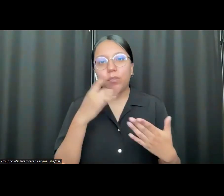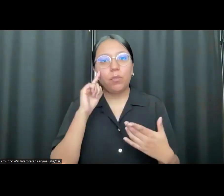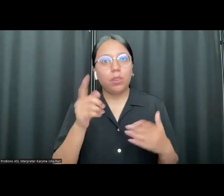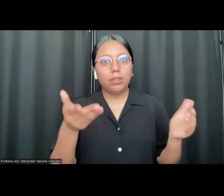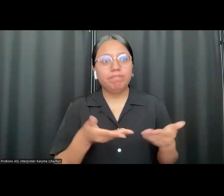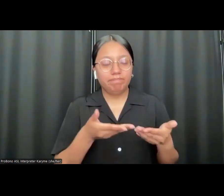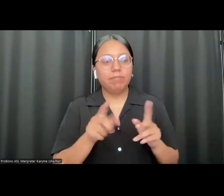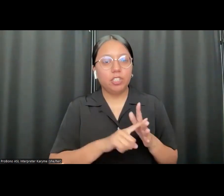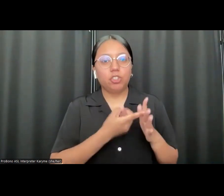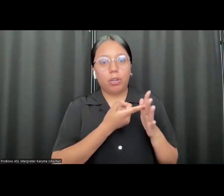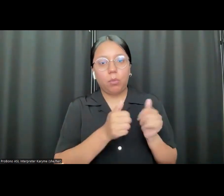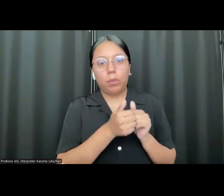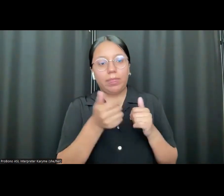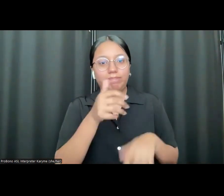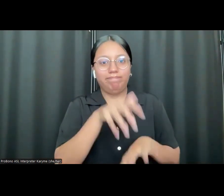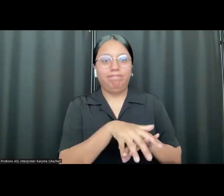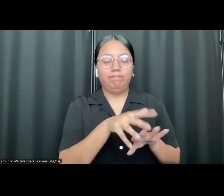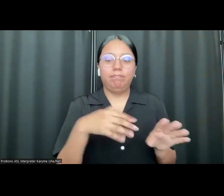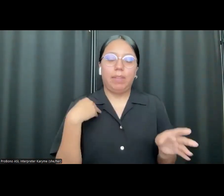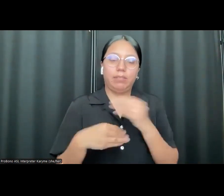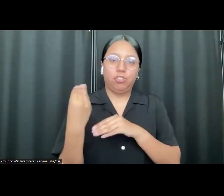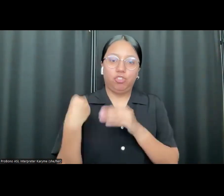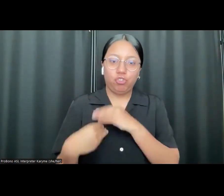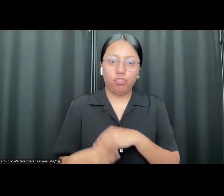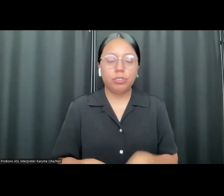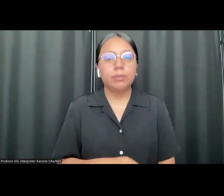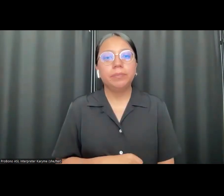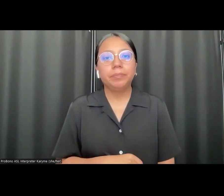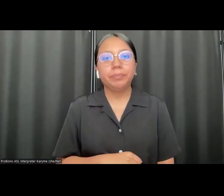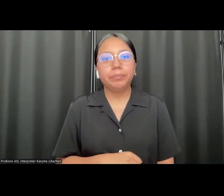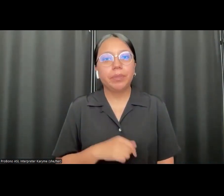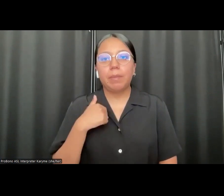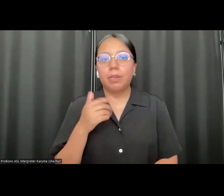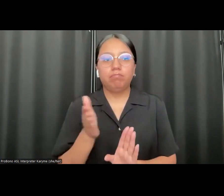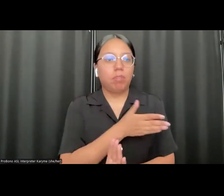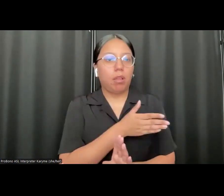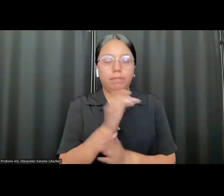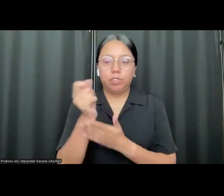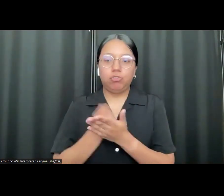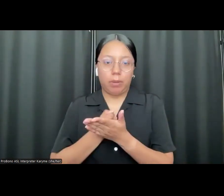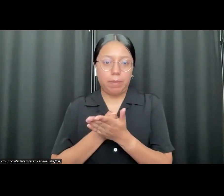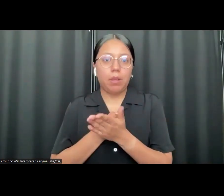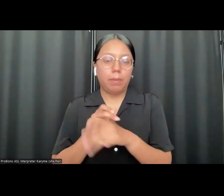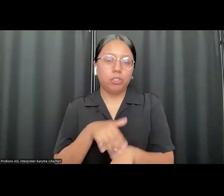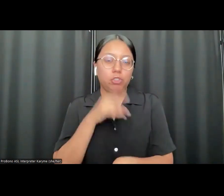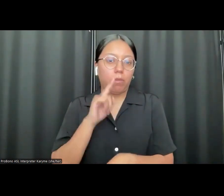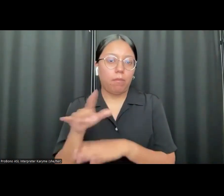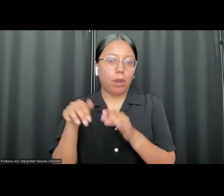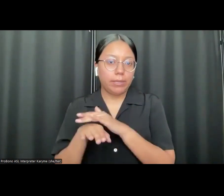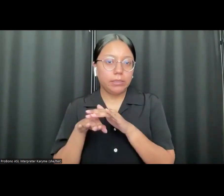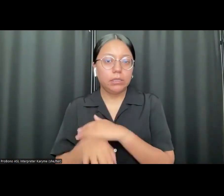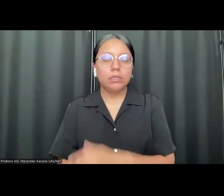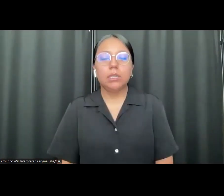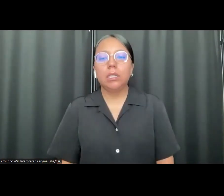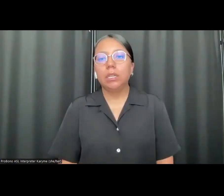ancestors. I actually just wanted to, I'm going to go off script, so I'll go slow for access, but I wanted to share an image that